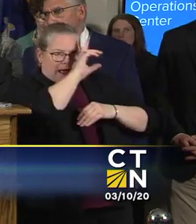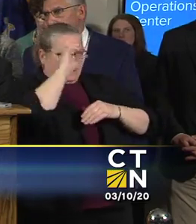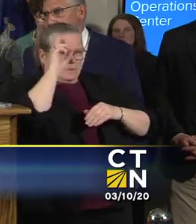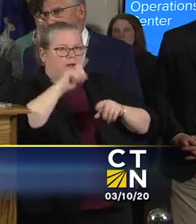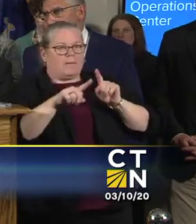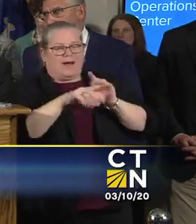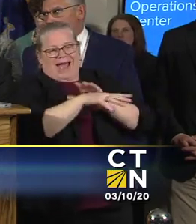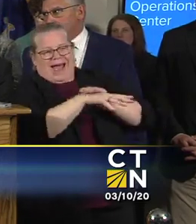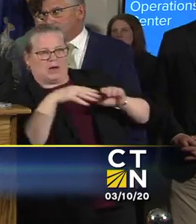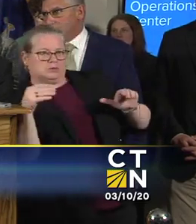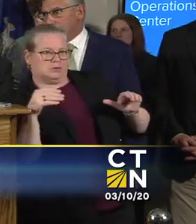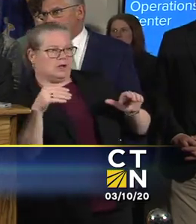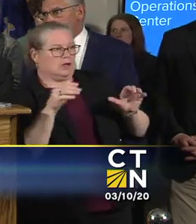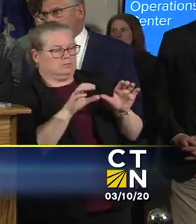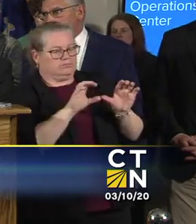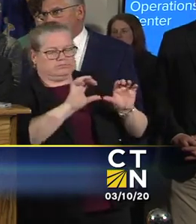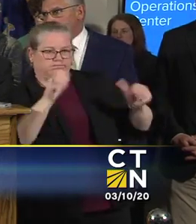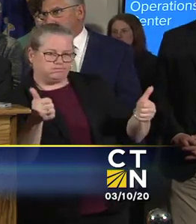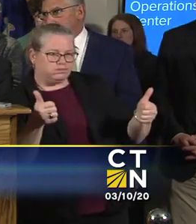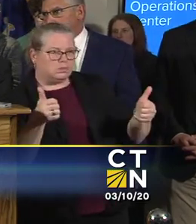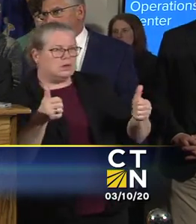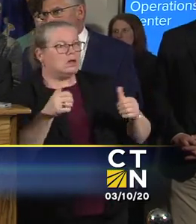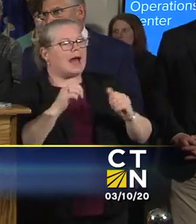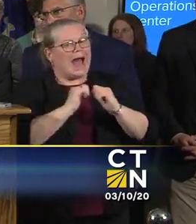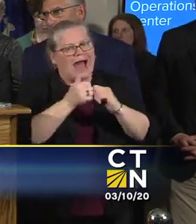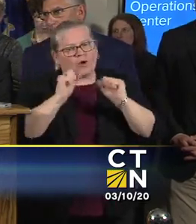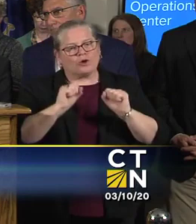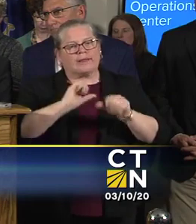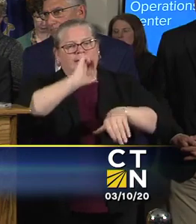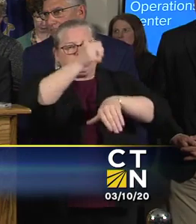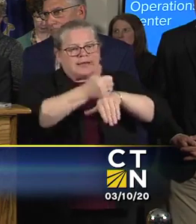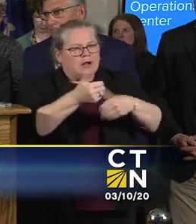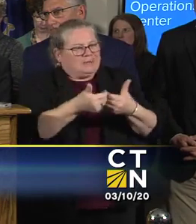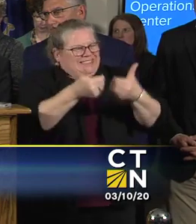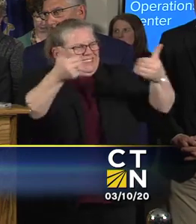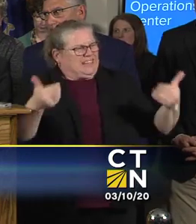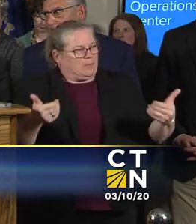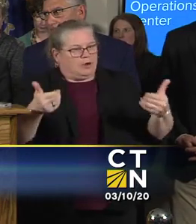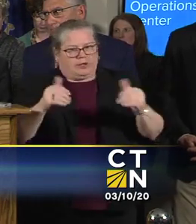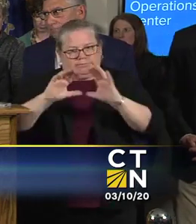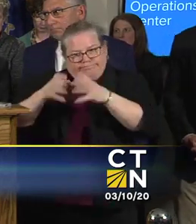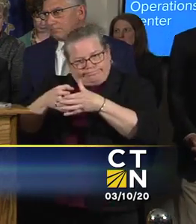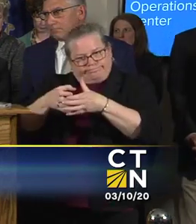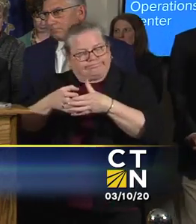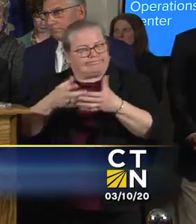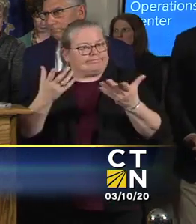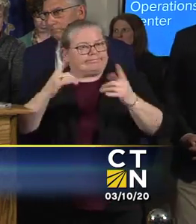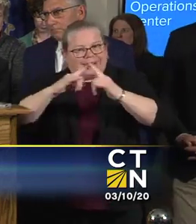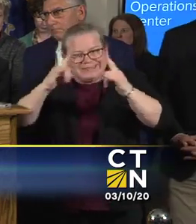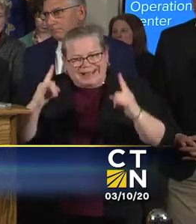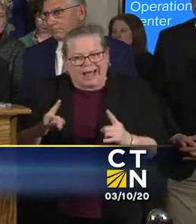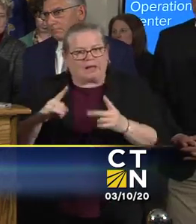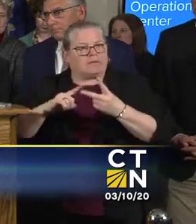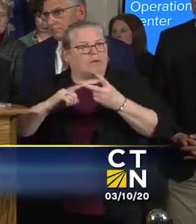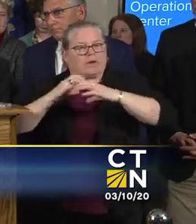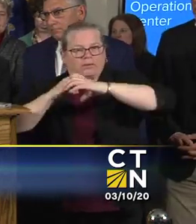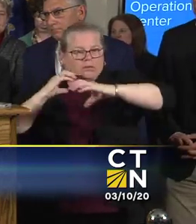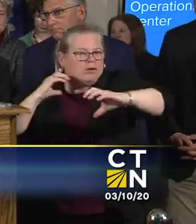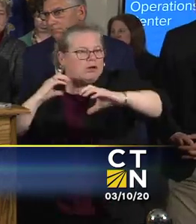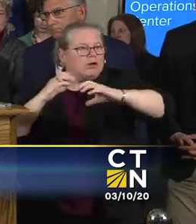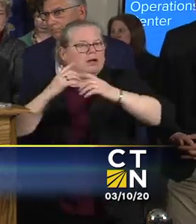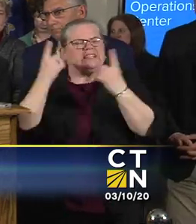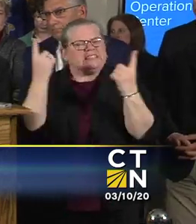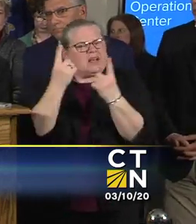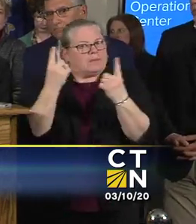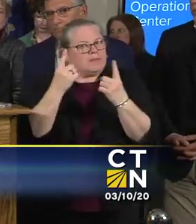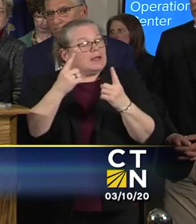have alternative sites or tents or mobile modular units on their campus grounds so that